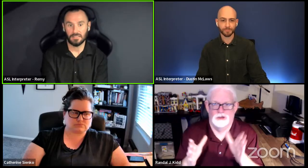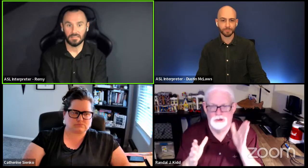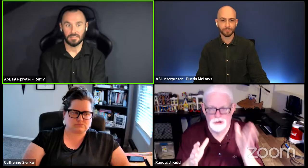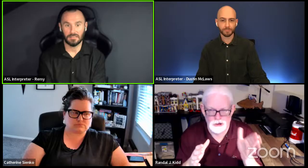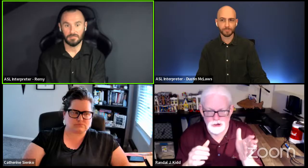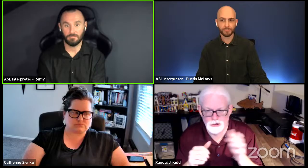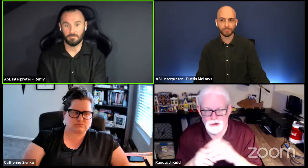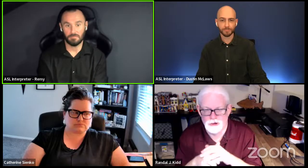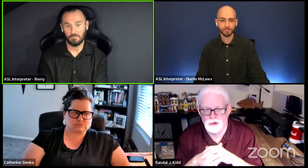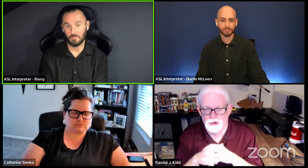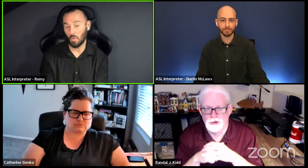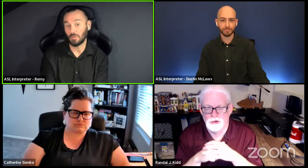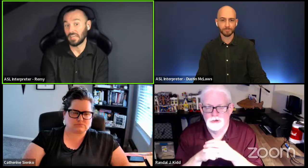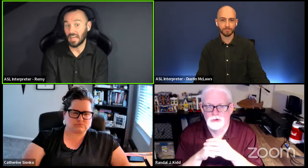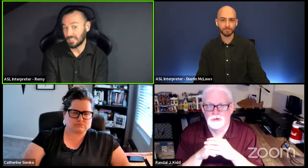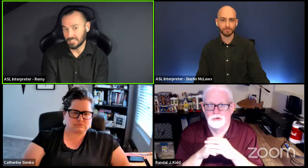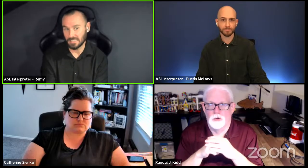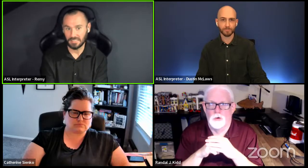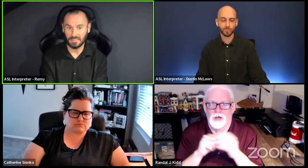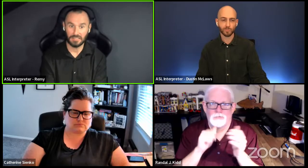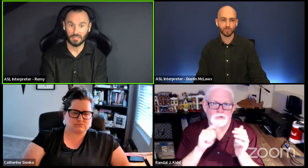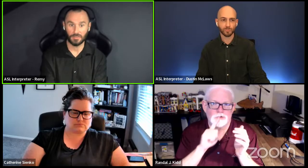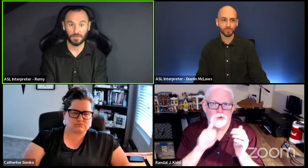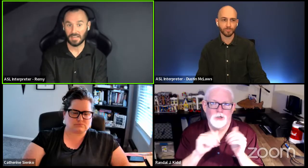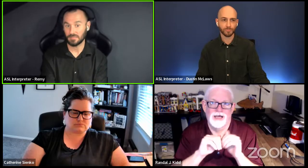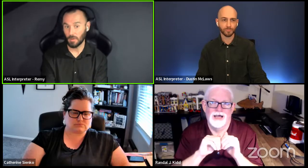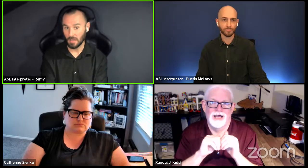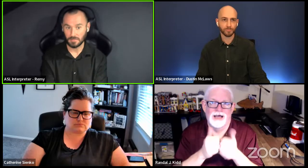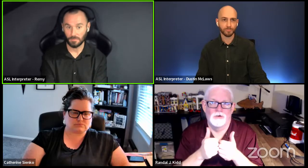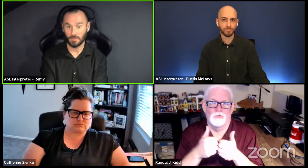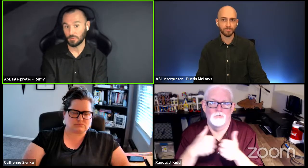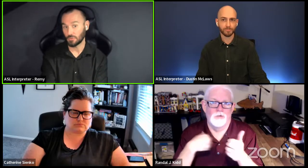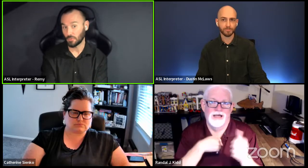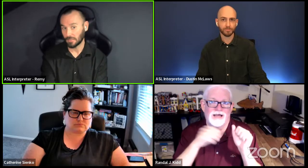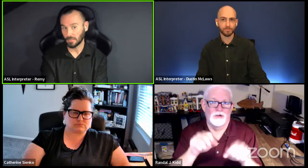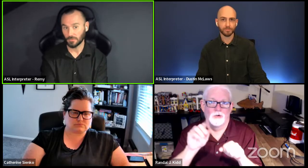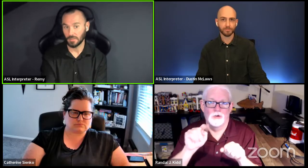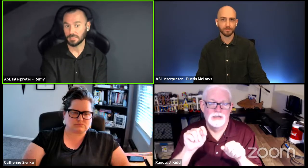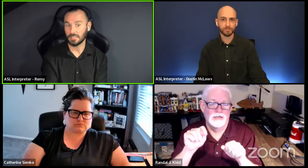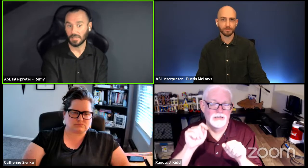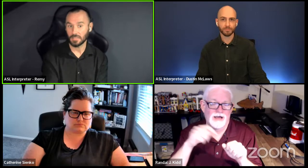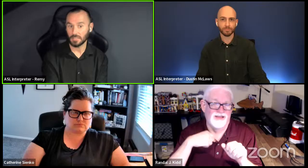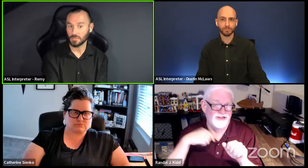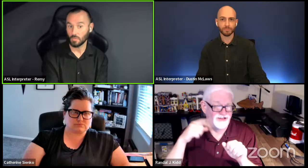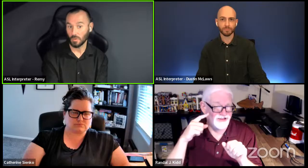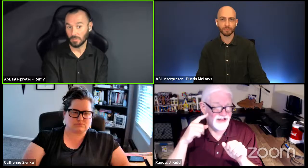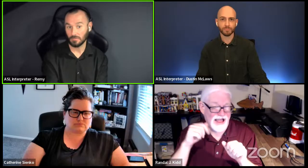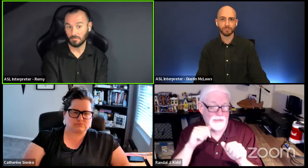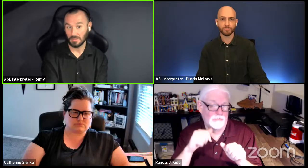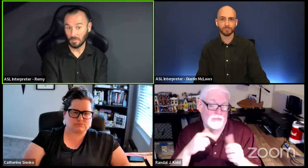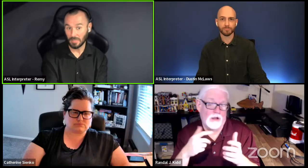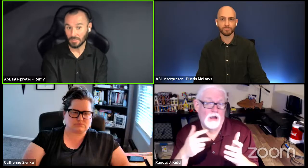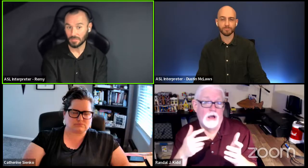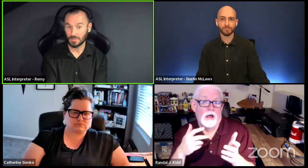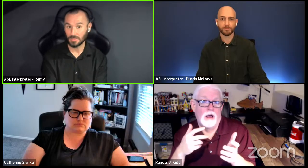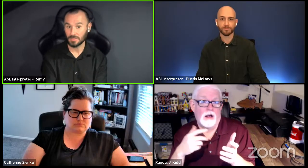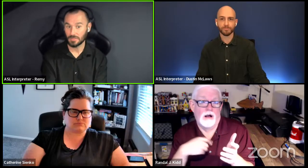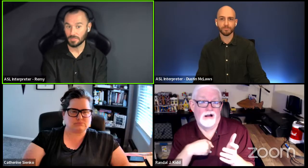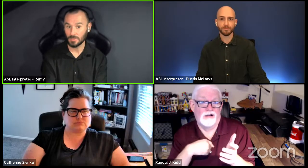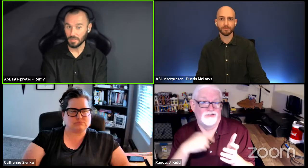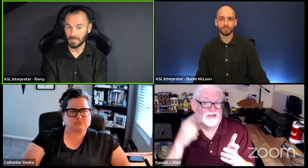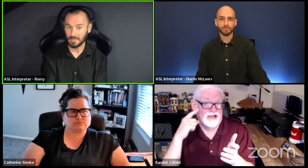see? What would they like to see in their next boss or the future director for ACDHH? We think we